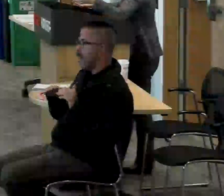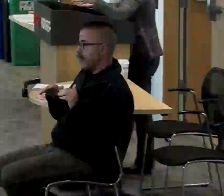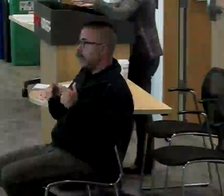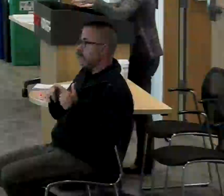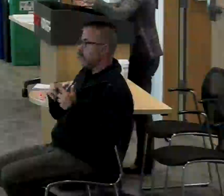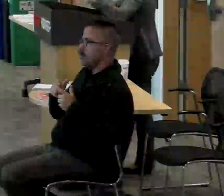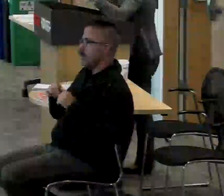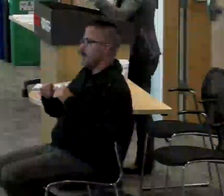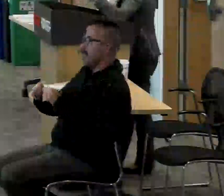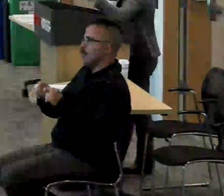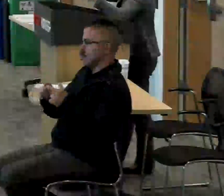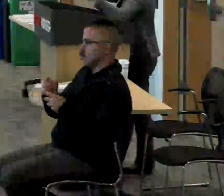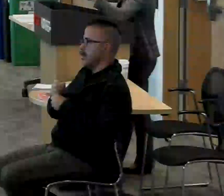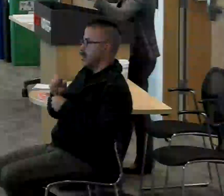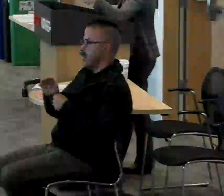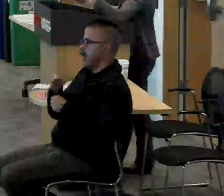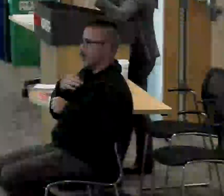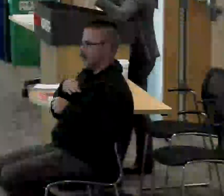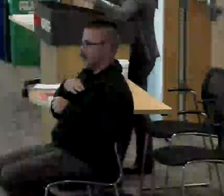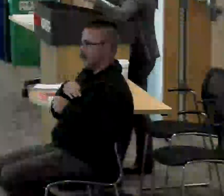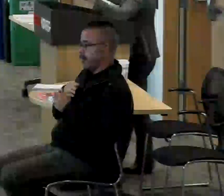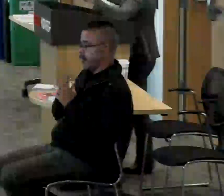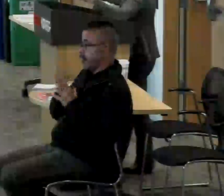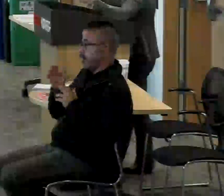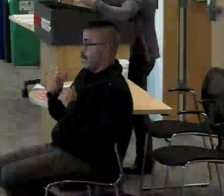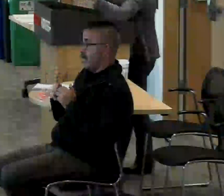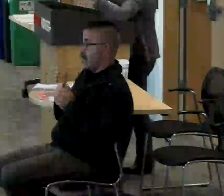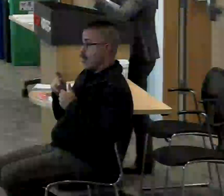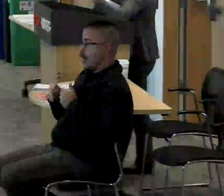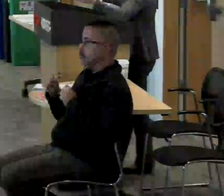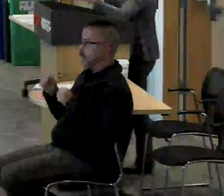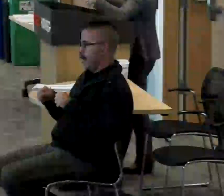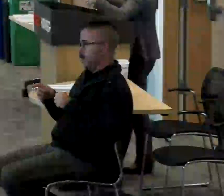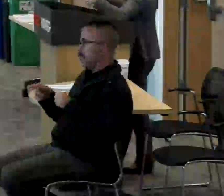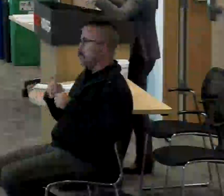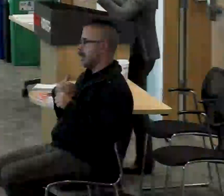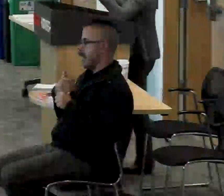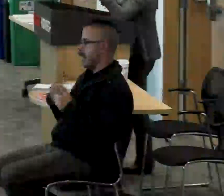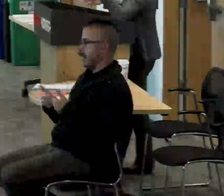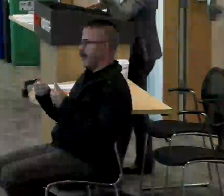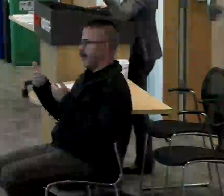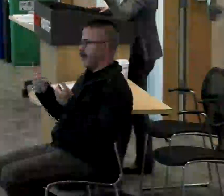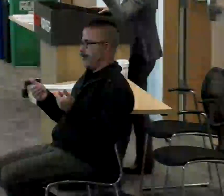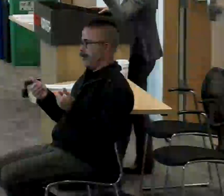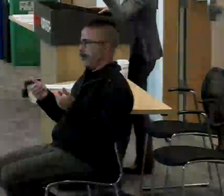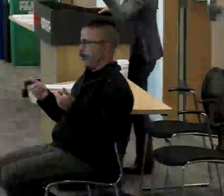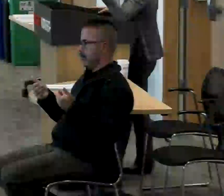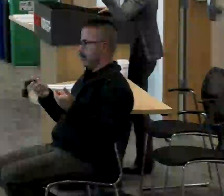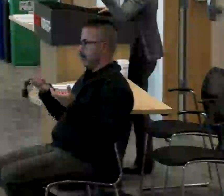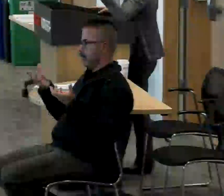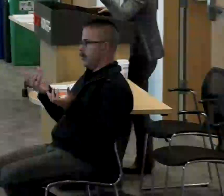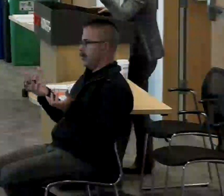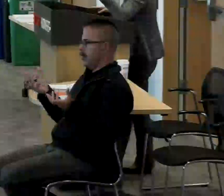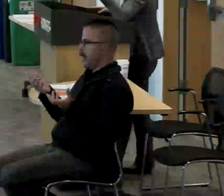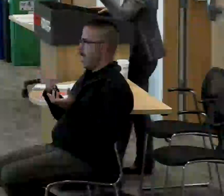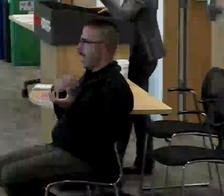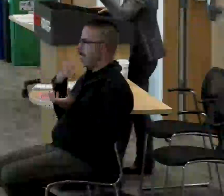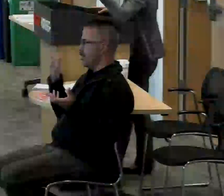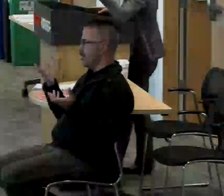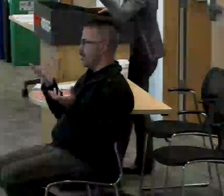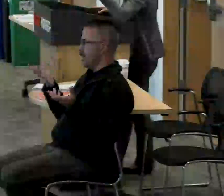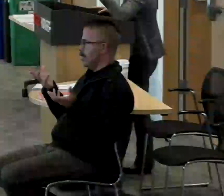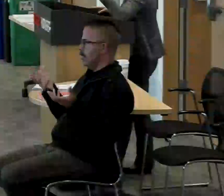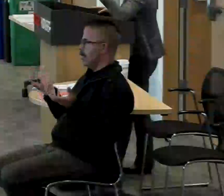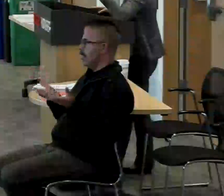your benefits. So through that program, yes, you can have whatever. I don't know what the increased allowance is.